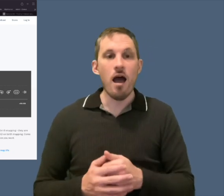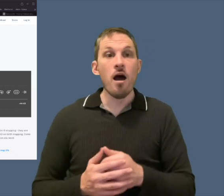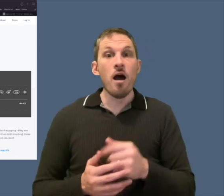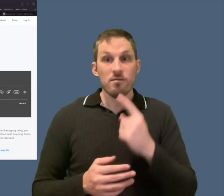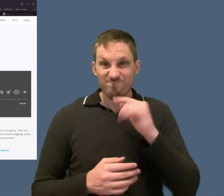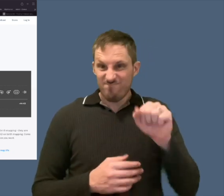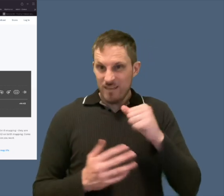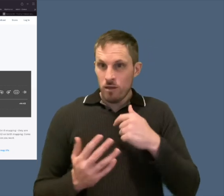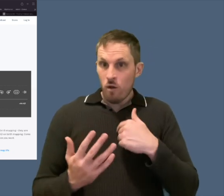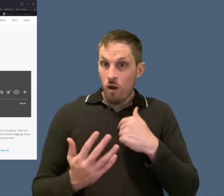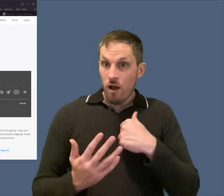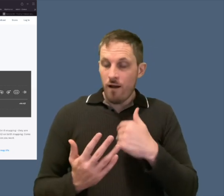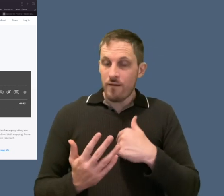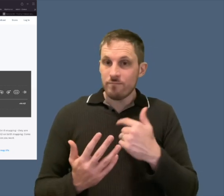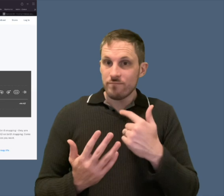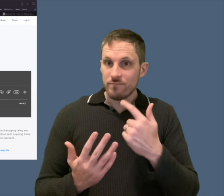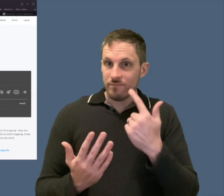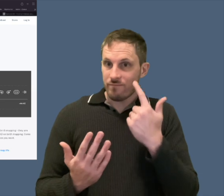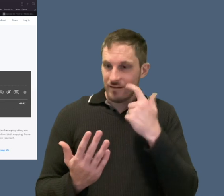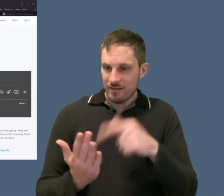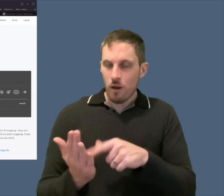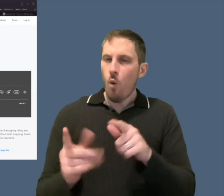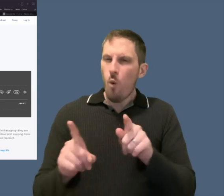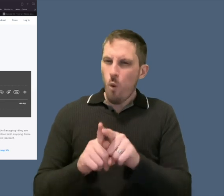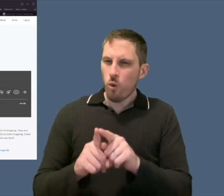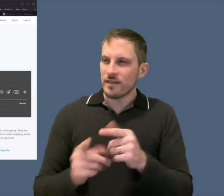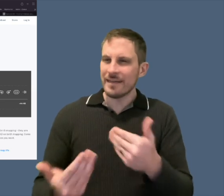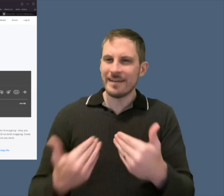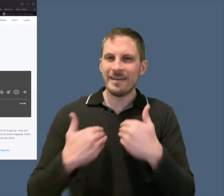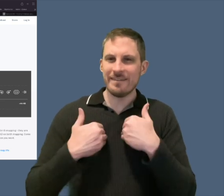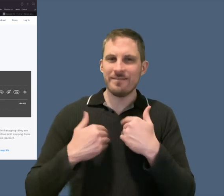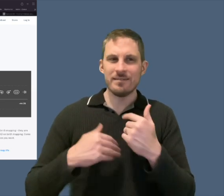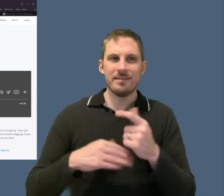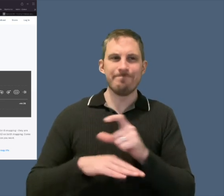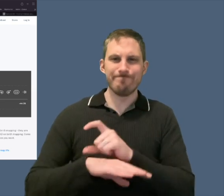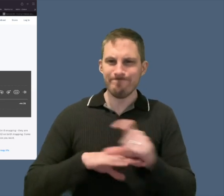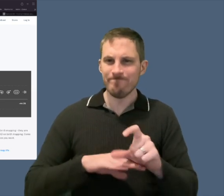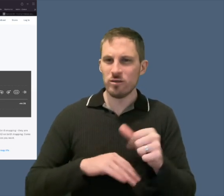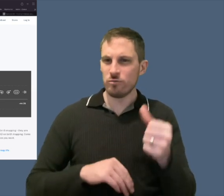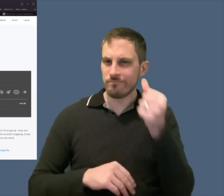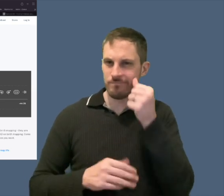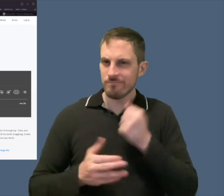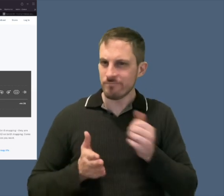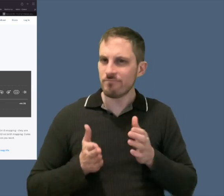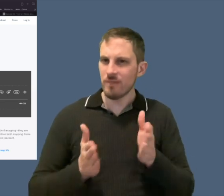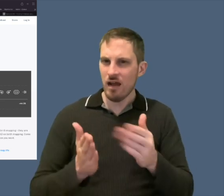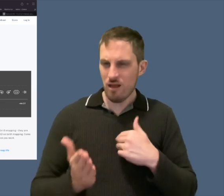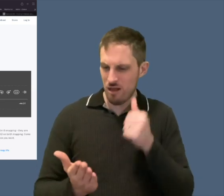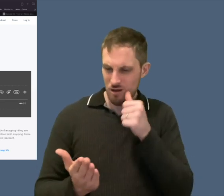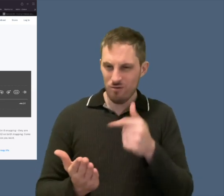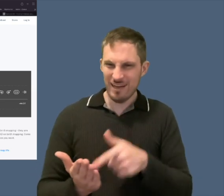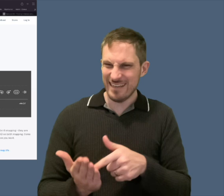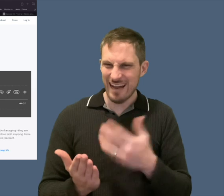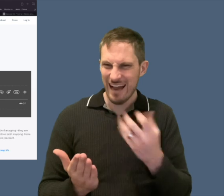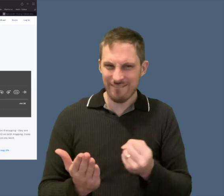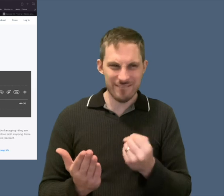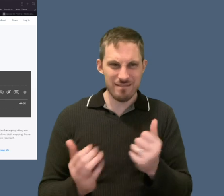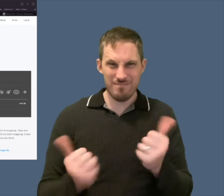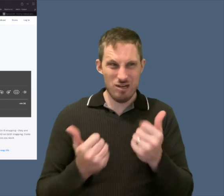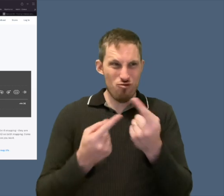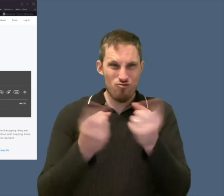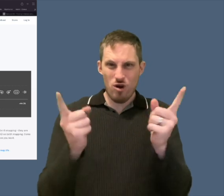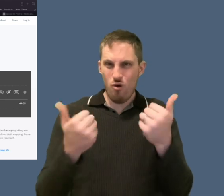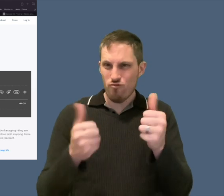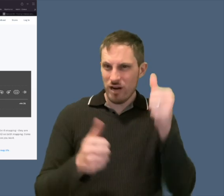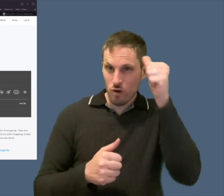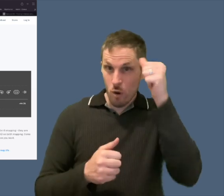I was also being really affirmed. Like, there was so much in there that it's this. We know this as mums who have been